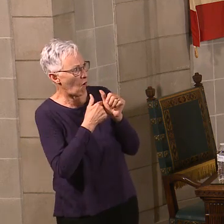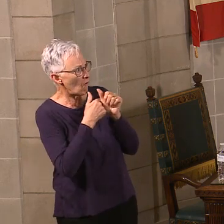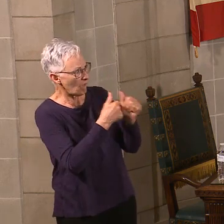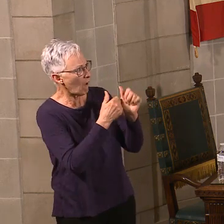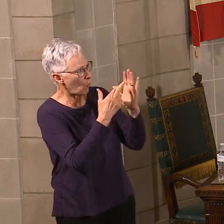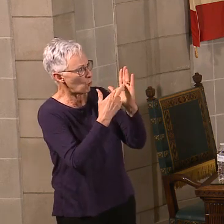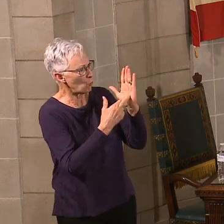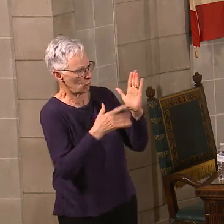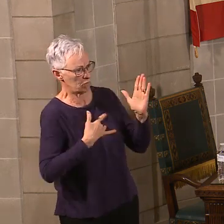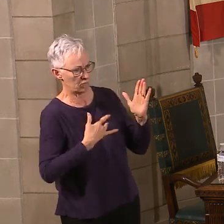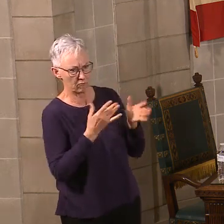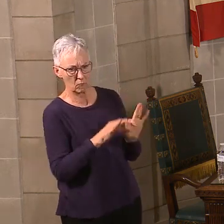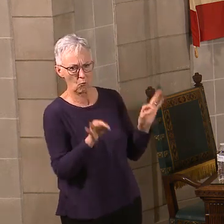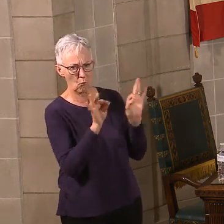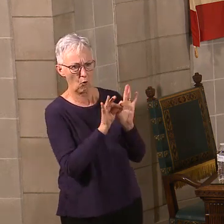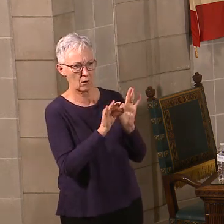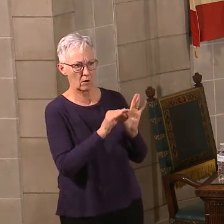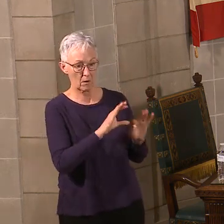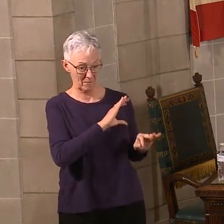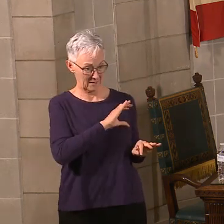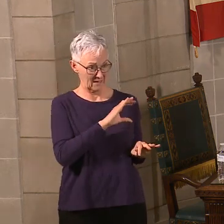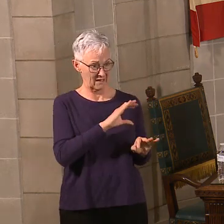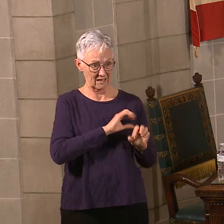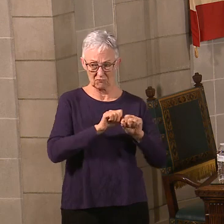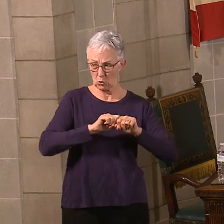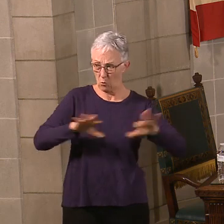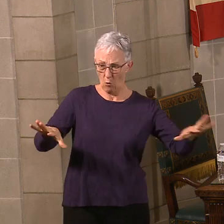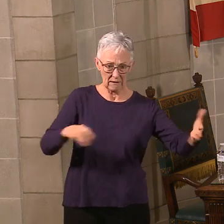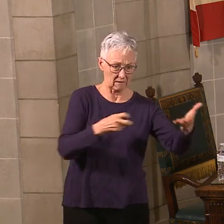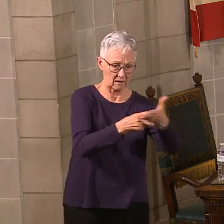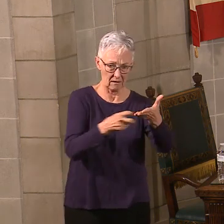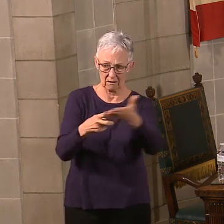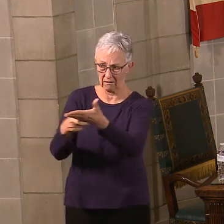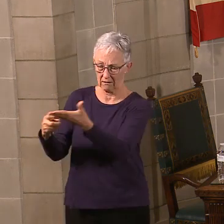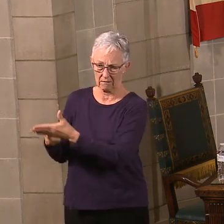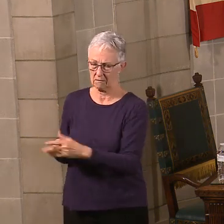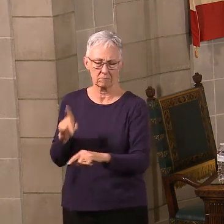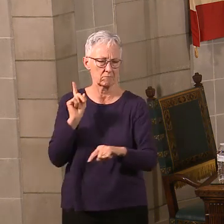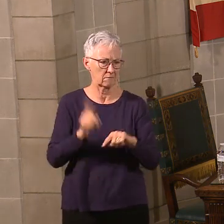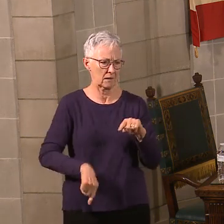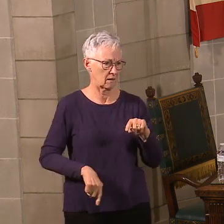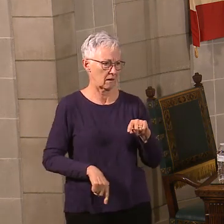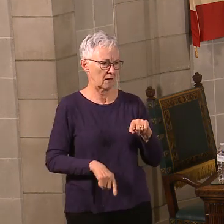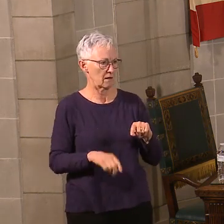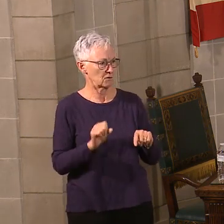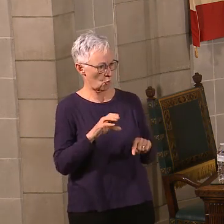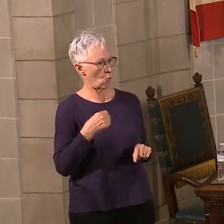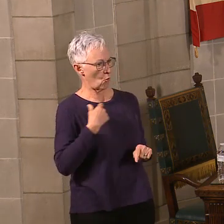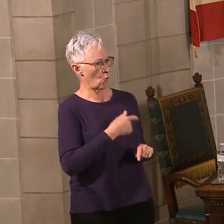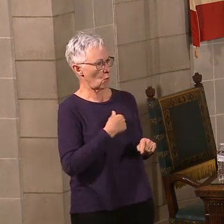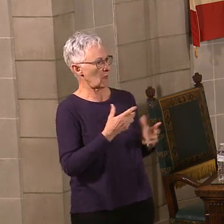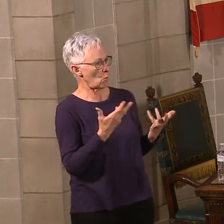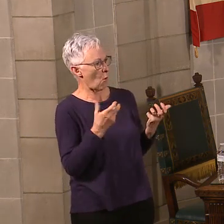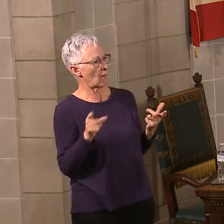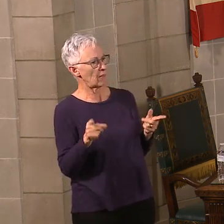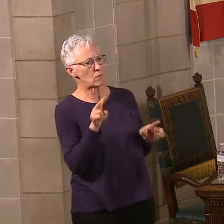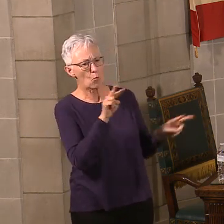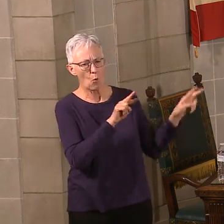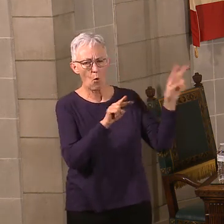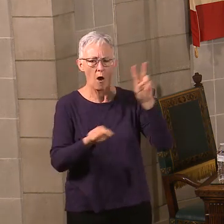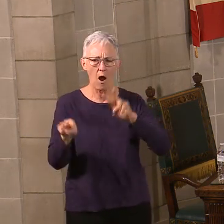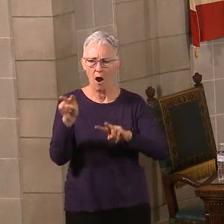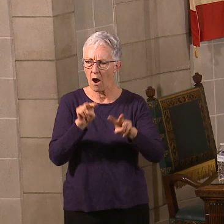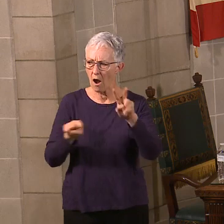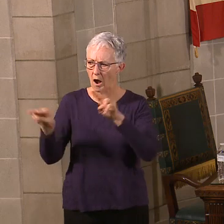to send them out and enforce this everywhere. What we need is people to comply, understanding this is how we're going to protect the most vulnerable